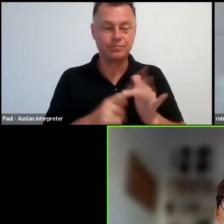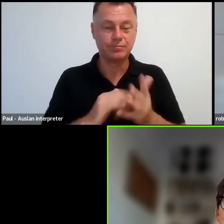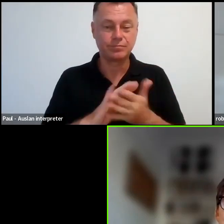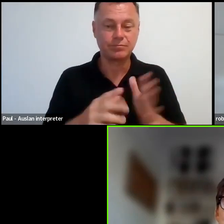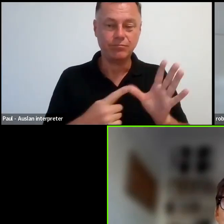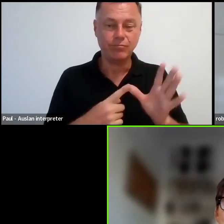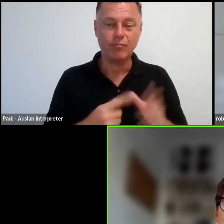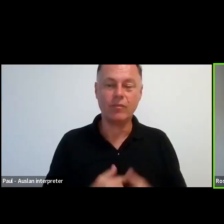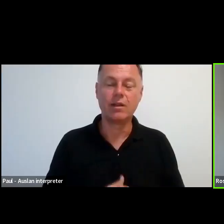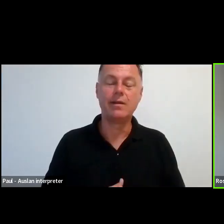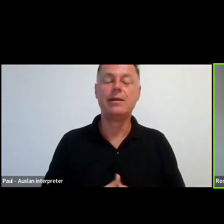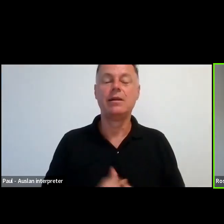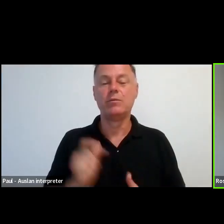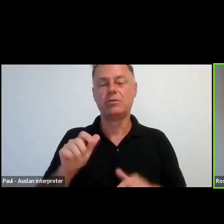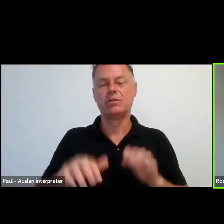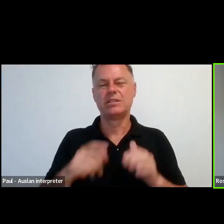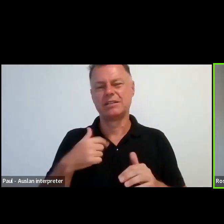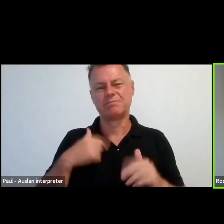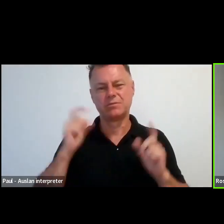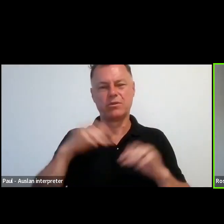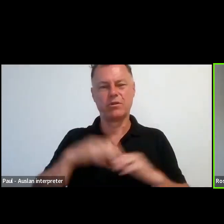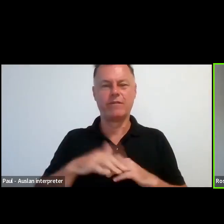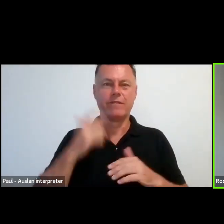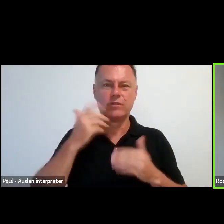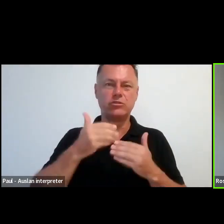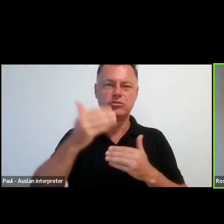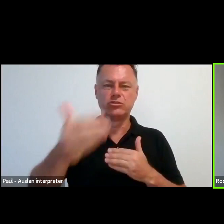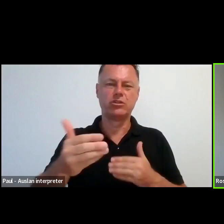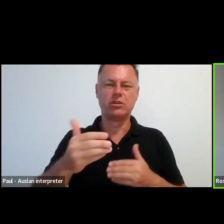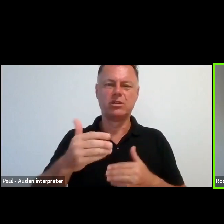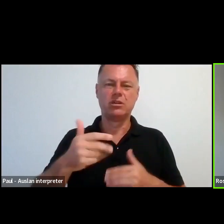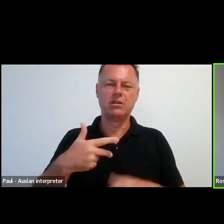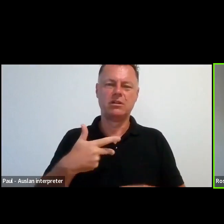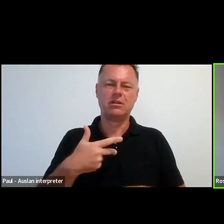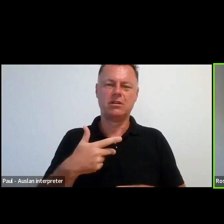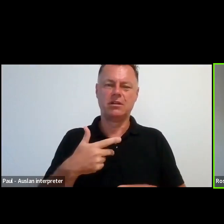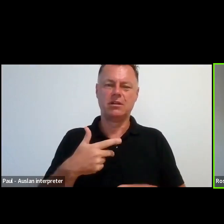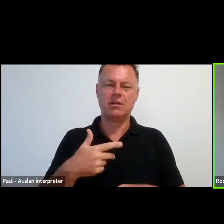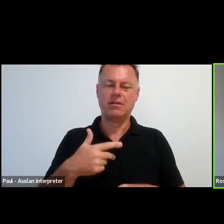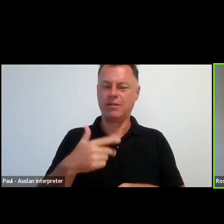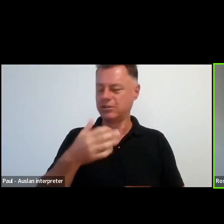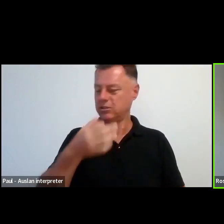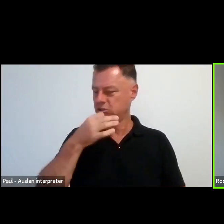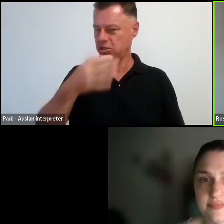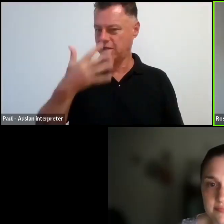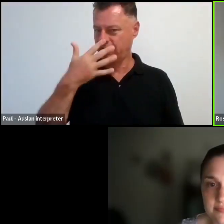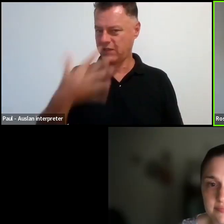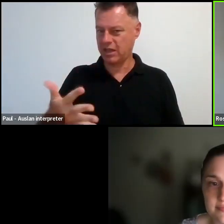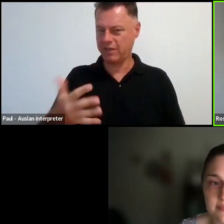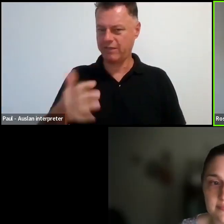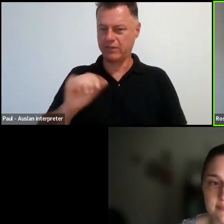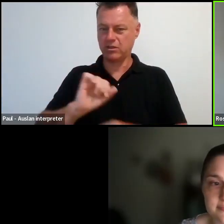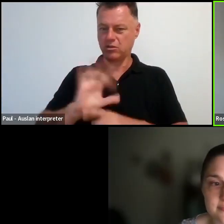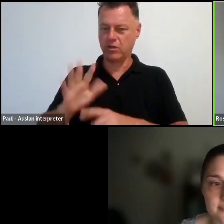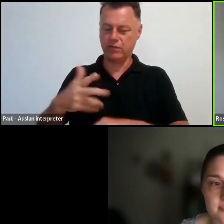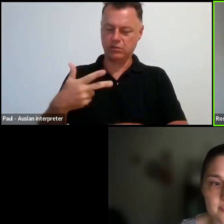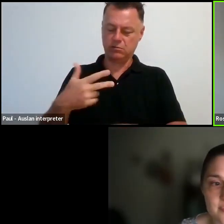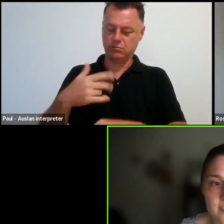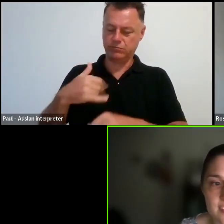said they're concerned about the potential long-term effects of the vaccination on their 5-year-old. What can we say to them?